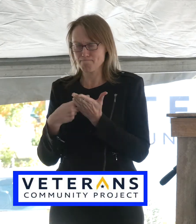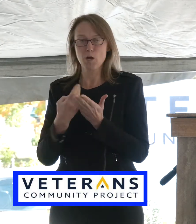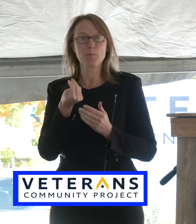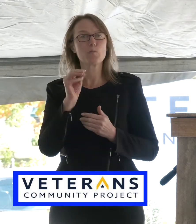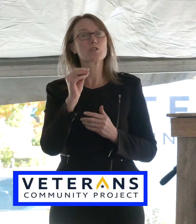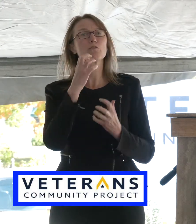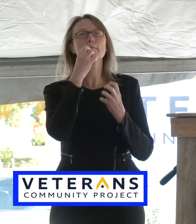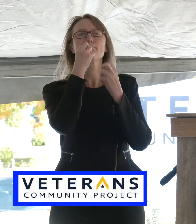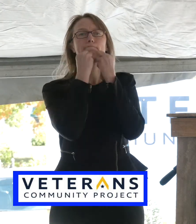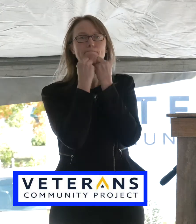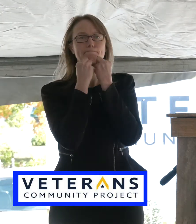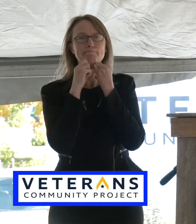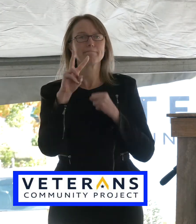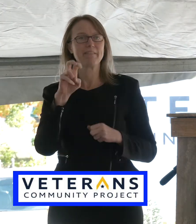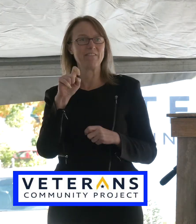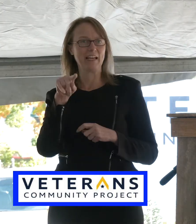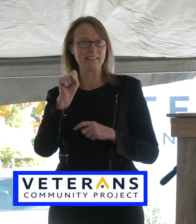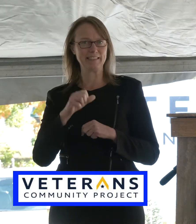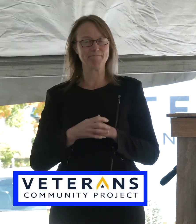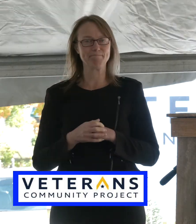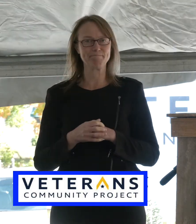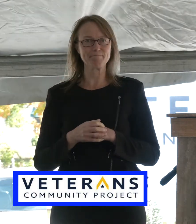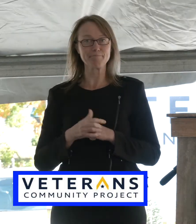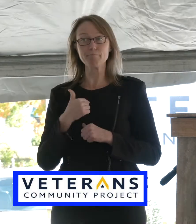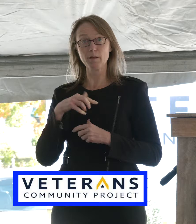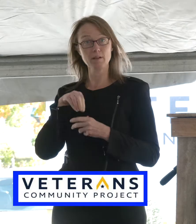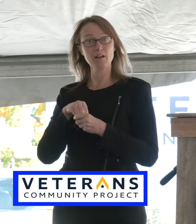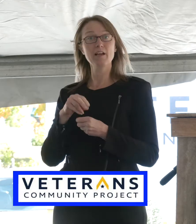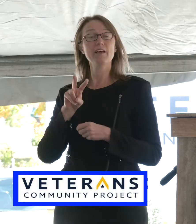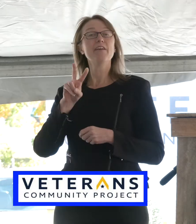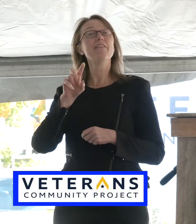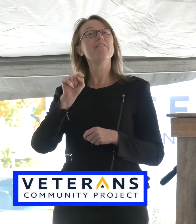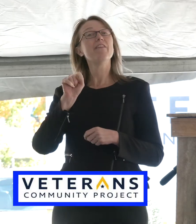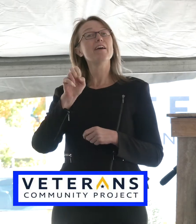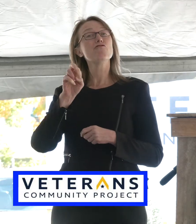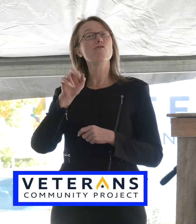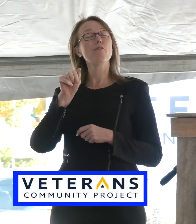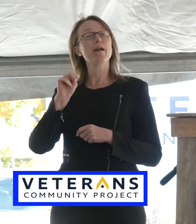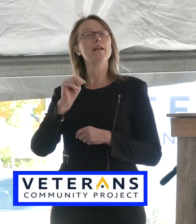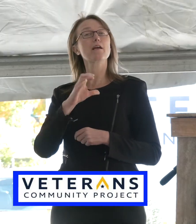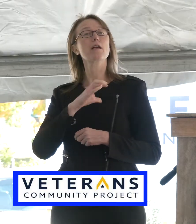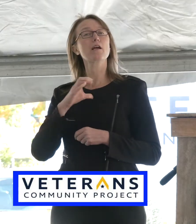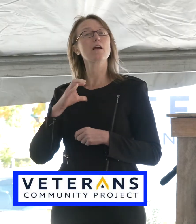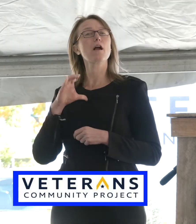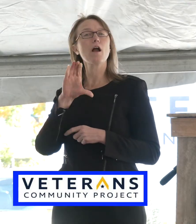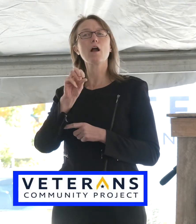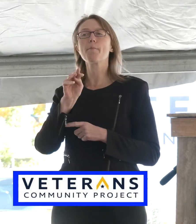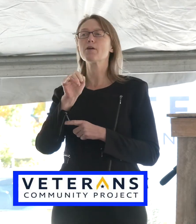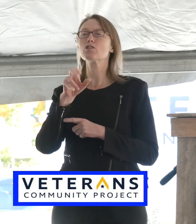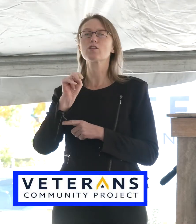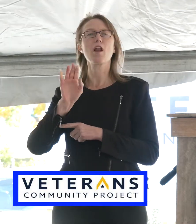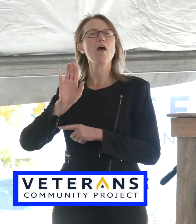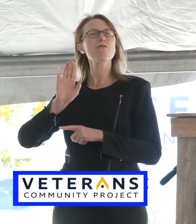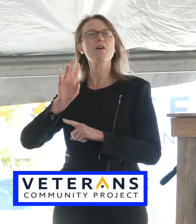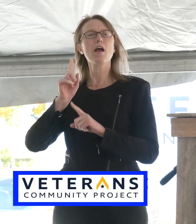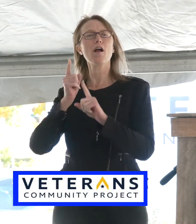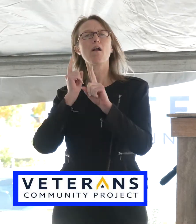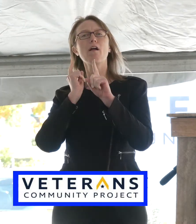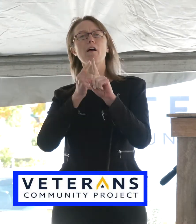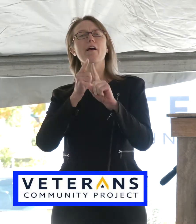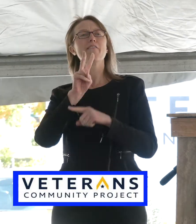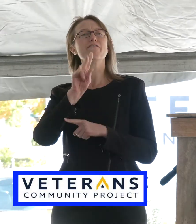veterans. Now, I'm a member of the Veteran Commission whose vision is to provide high